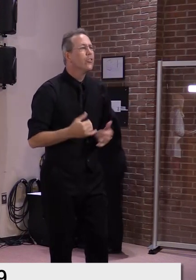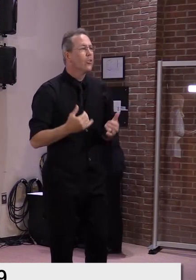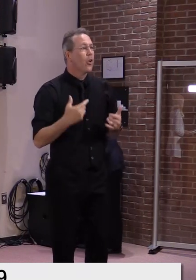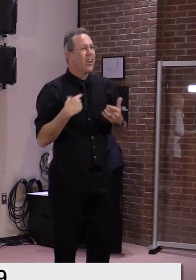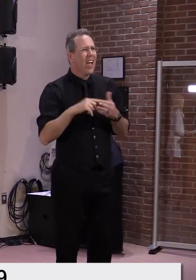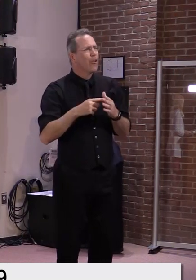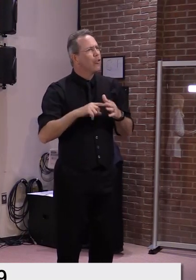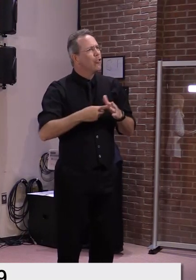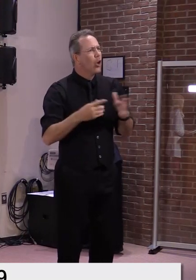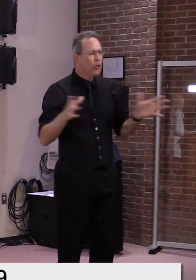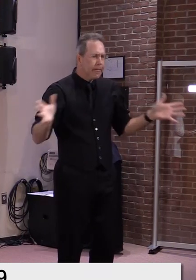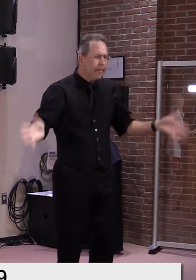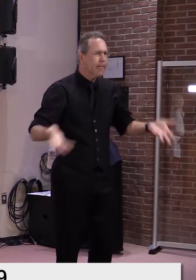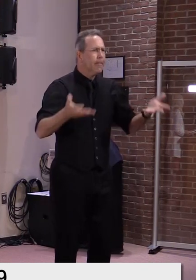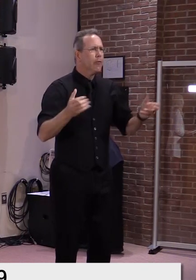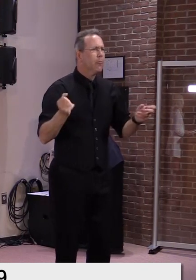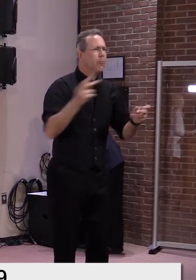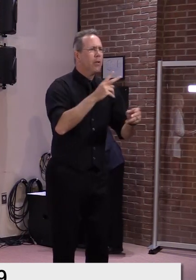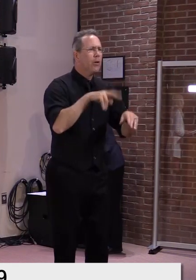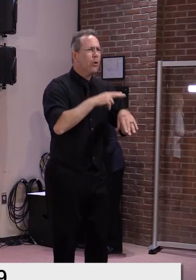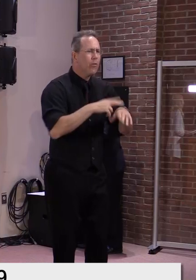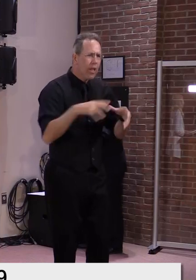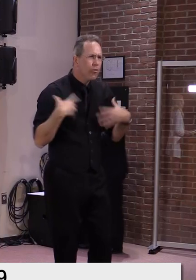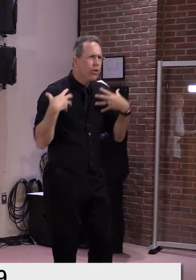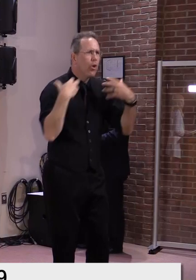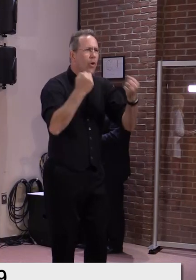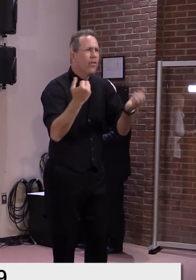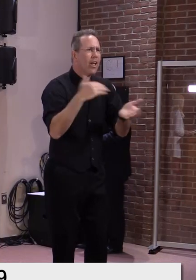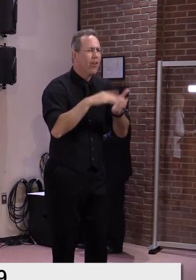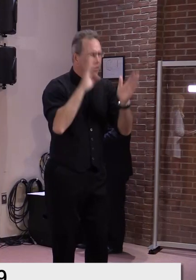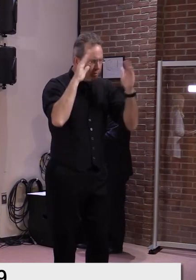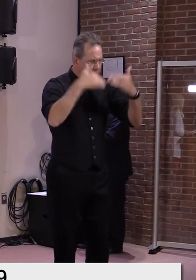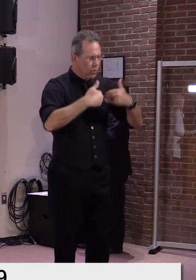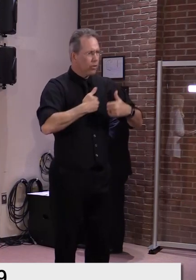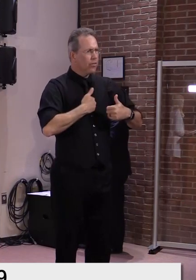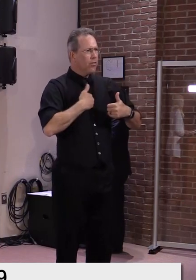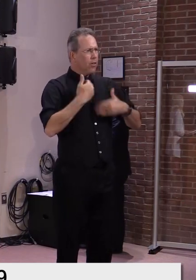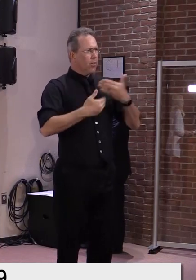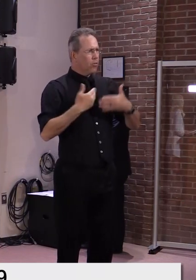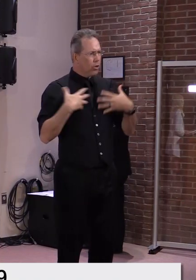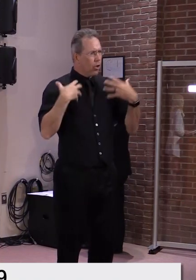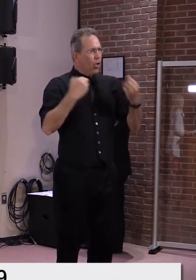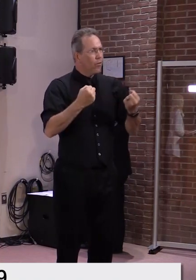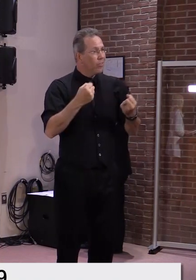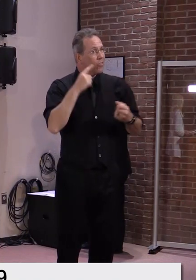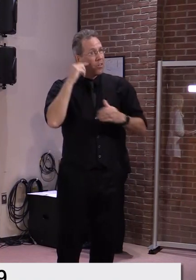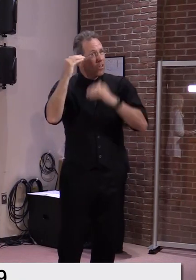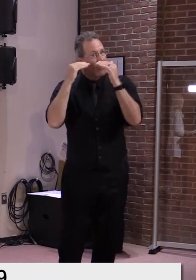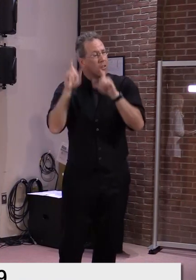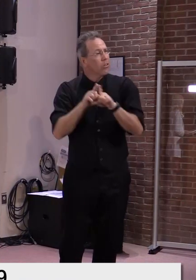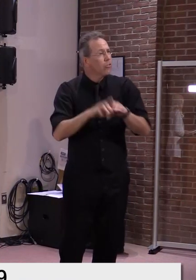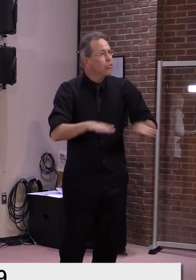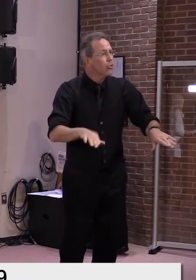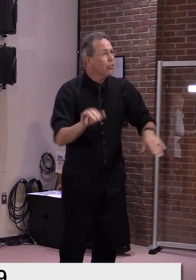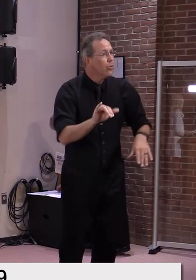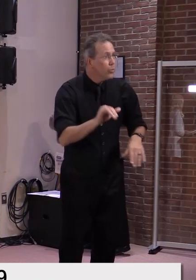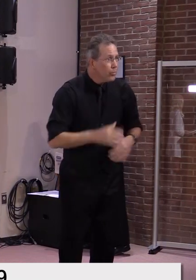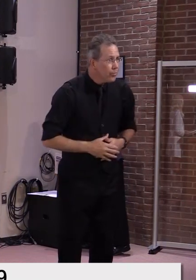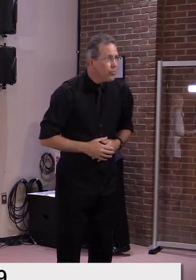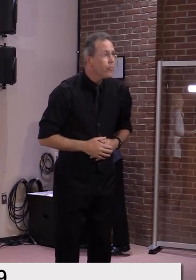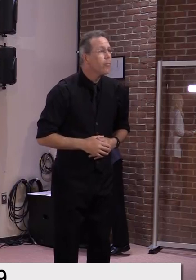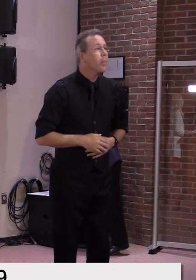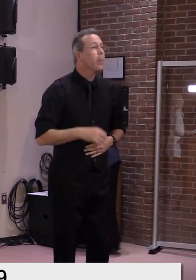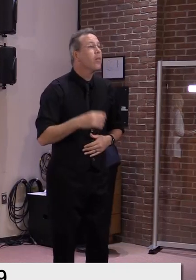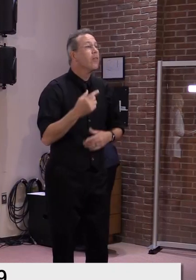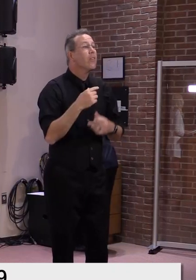own health and wellness, and the health and wellness of our youngest Vermonters. The good news is that Vermont is well poised to meet